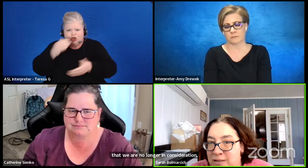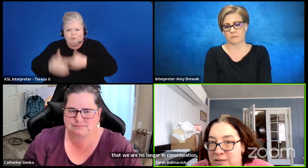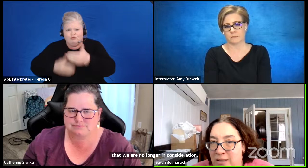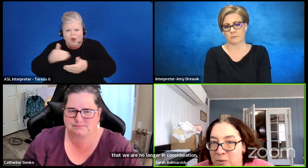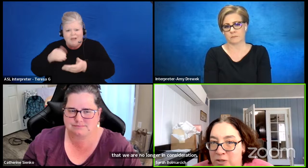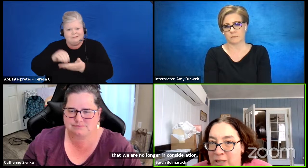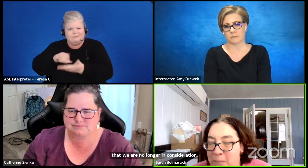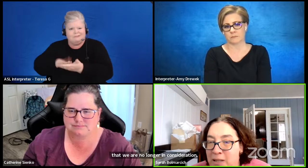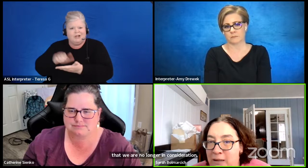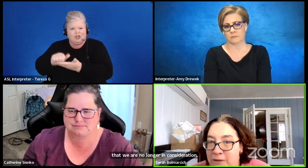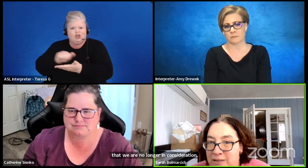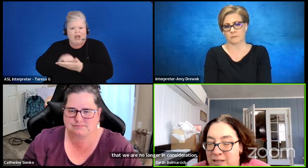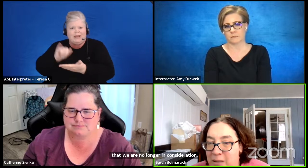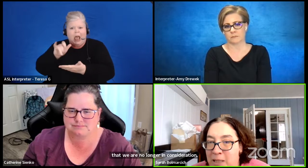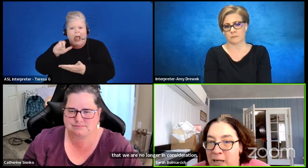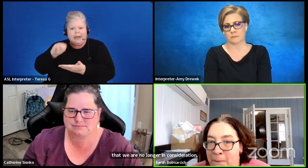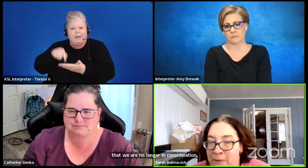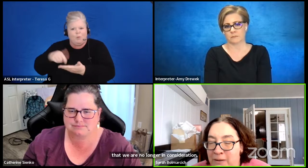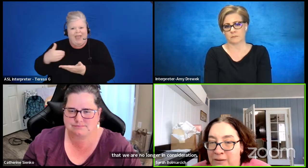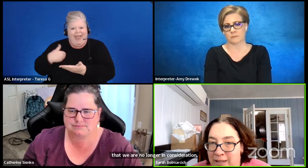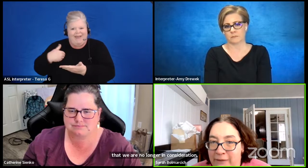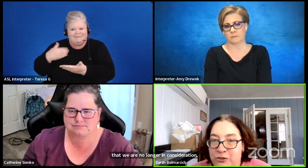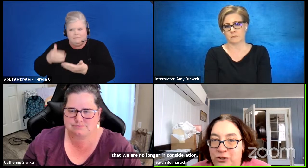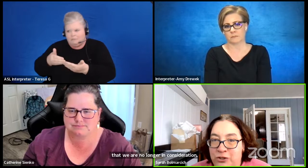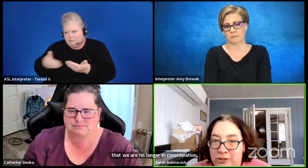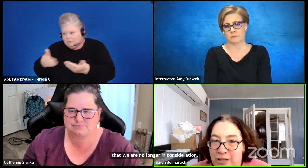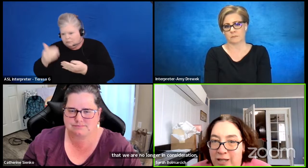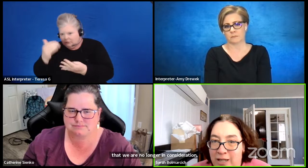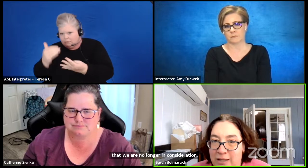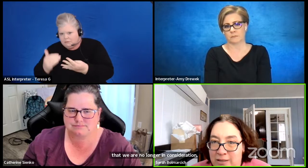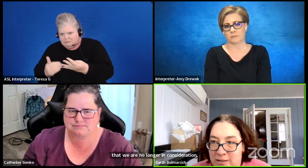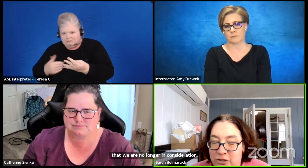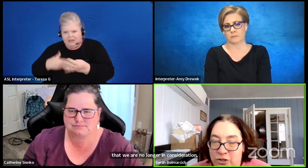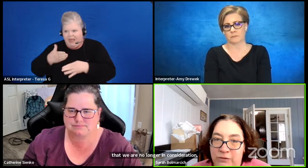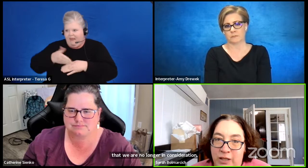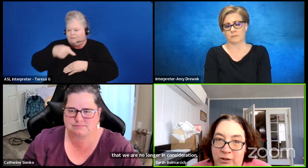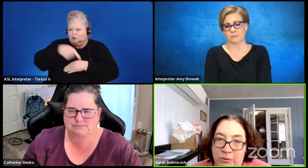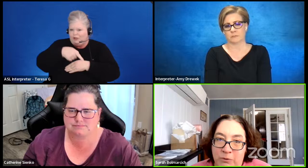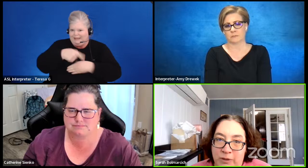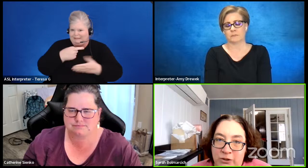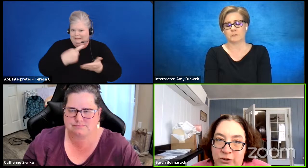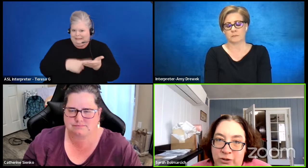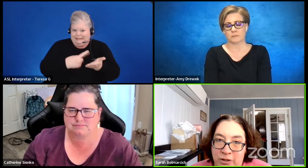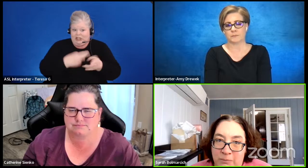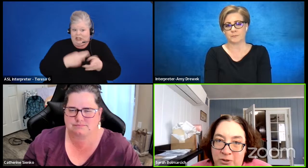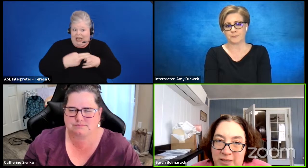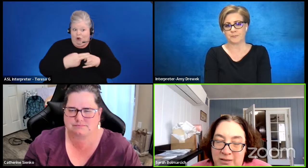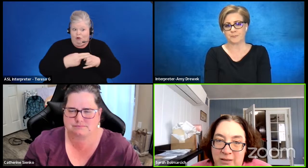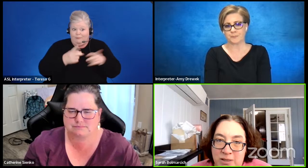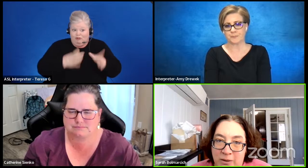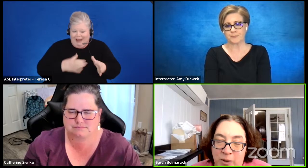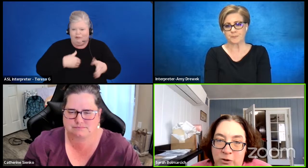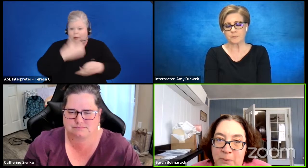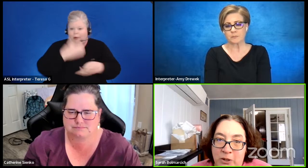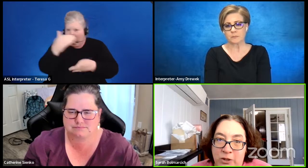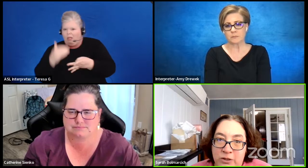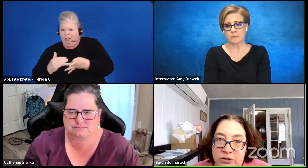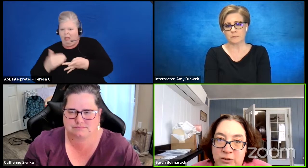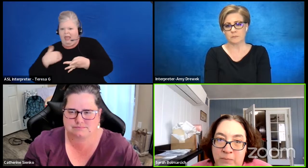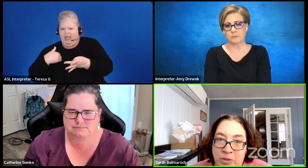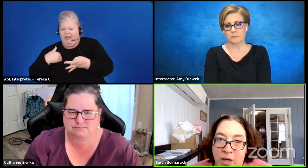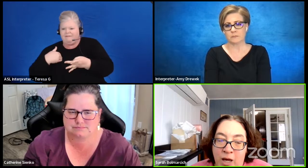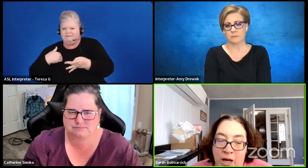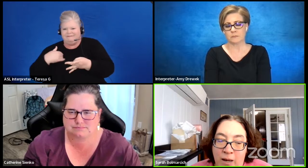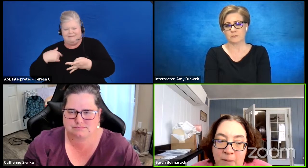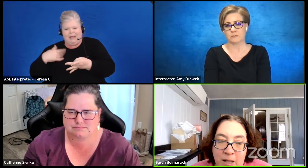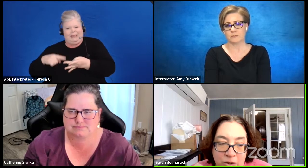search process, which I believe is coming up after the discussion of the interim director, because that seems like where it